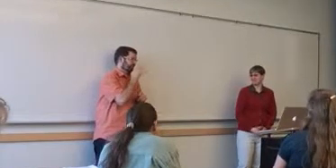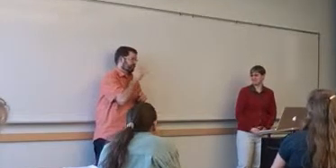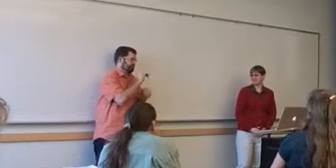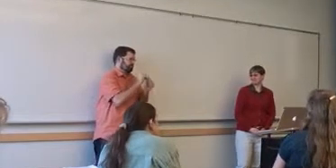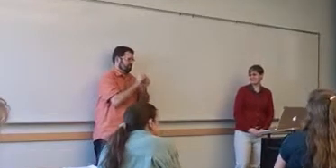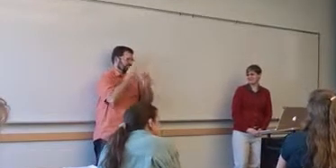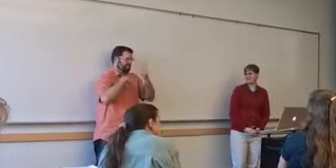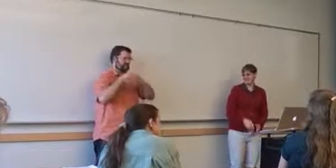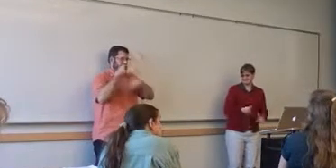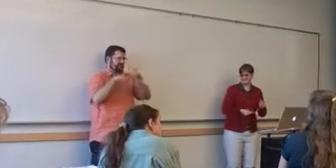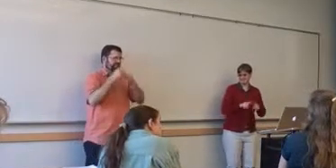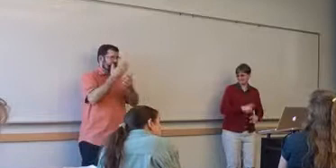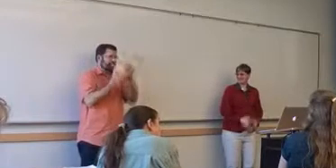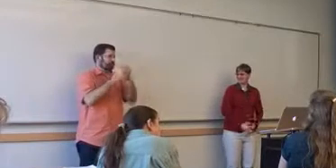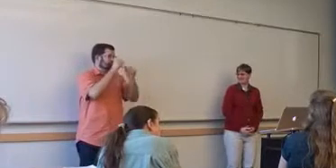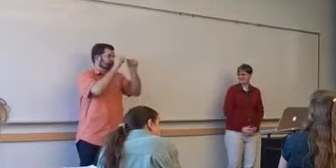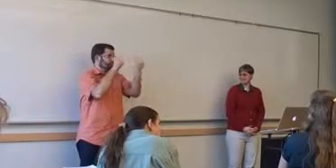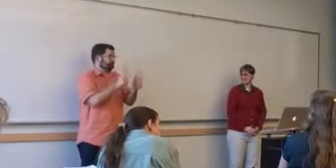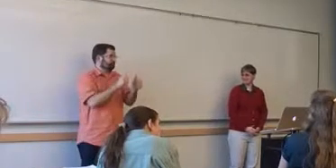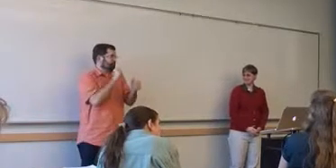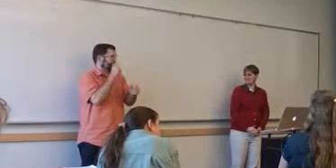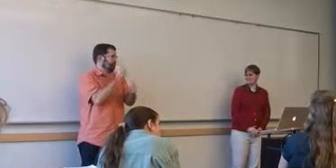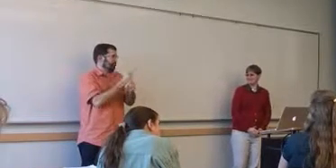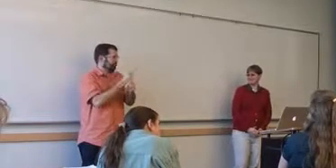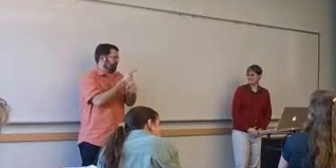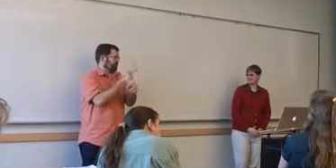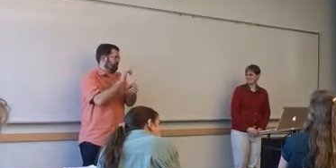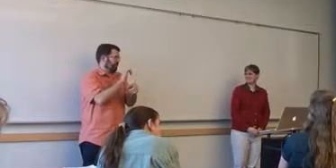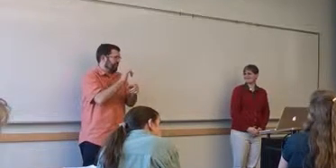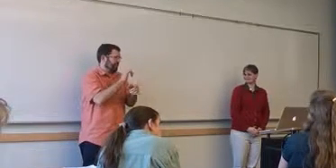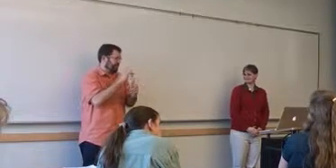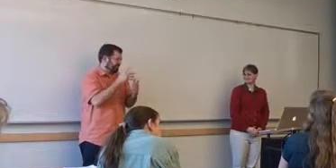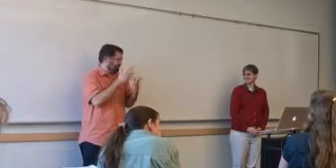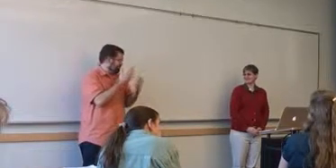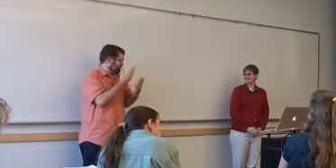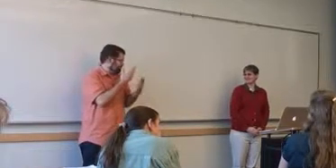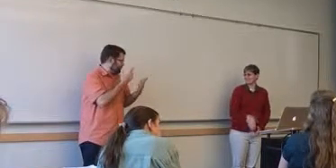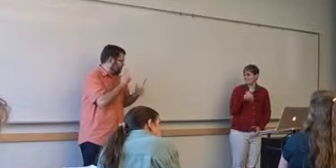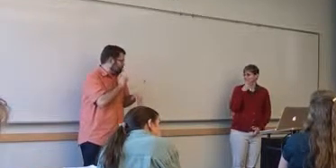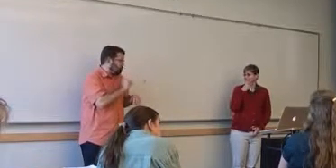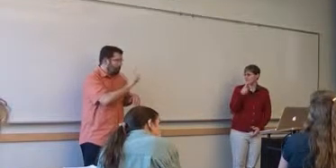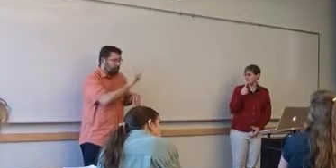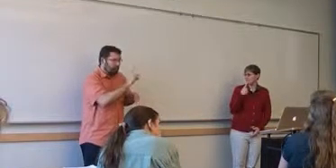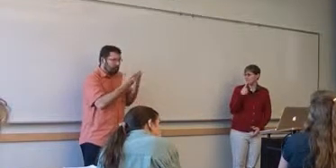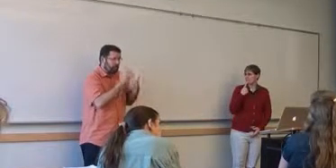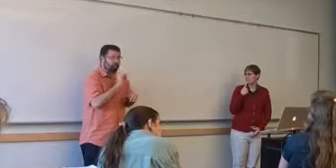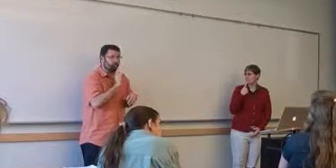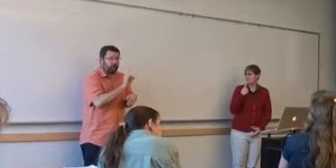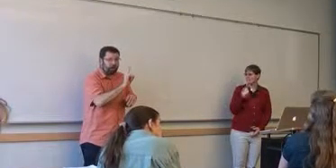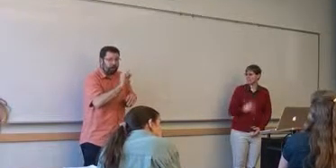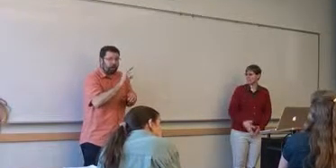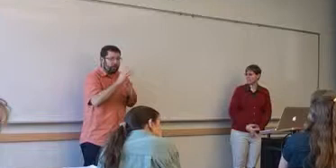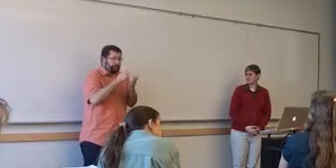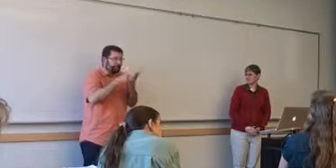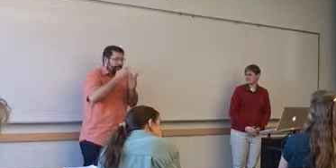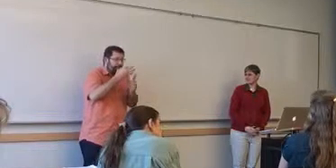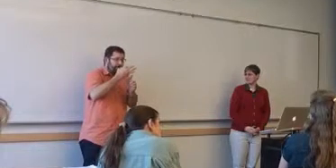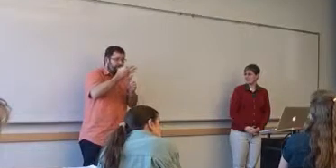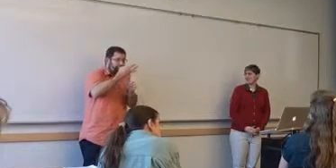Like babbling, there's the same thing with signs. You know, it might not be handshakes, not done correctly, so. You know, maybe when you're 1 year old or